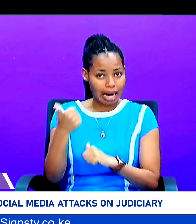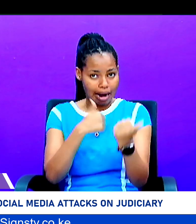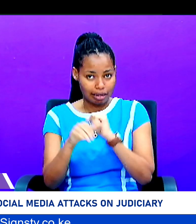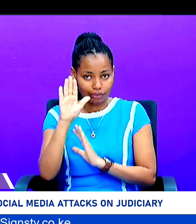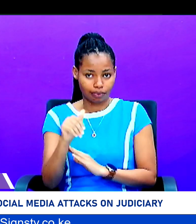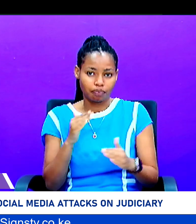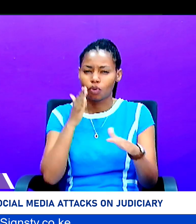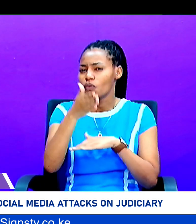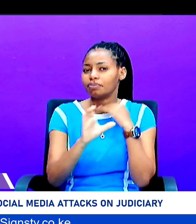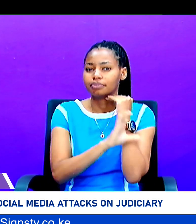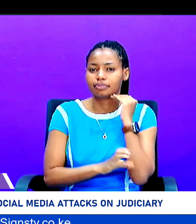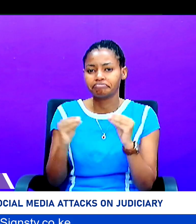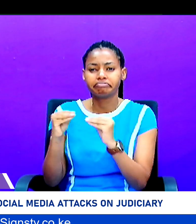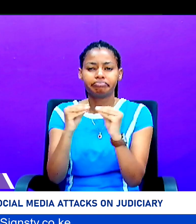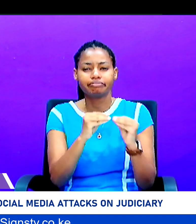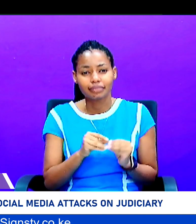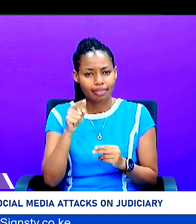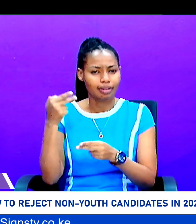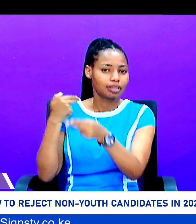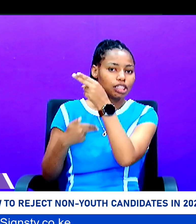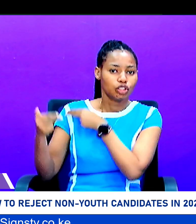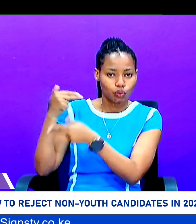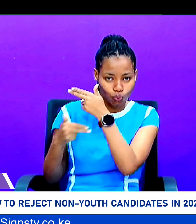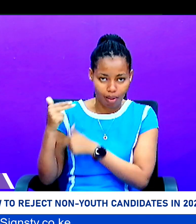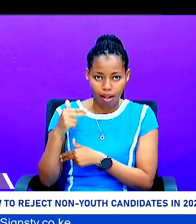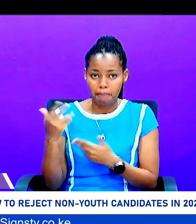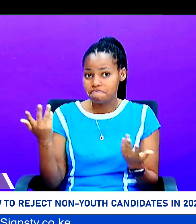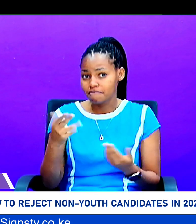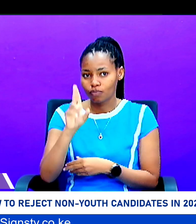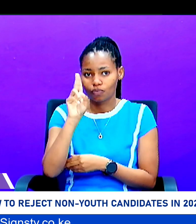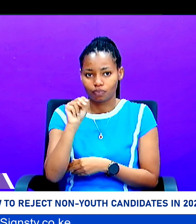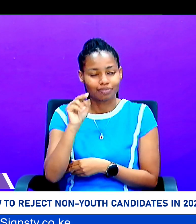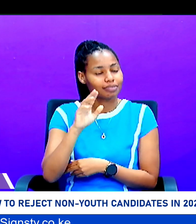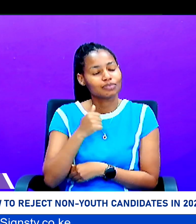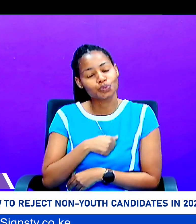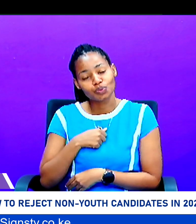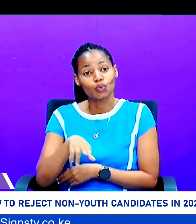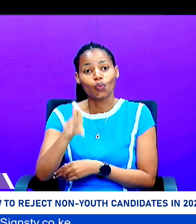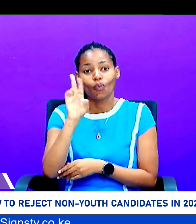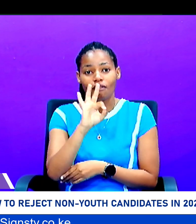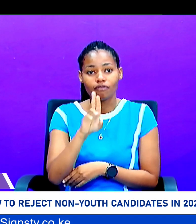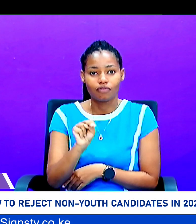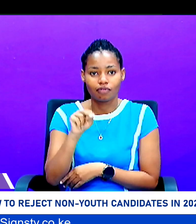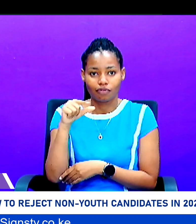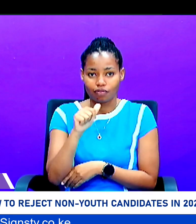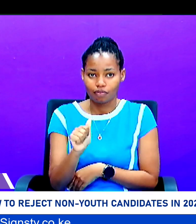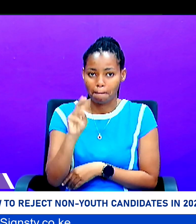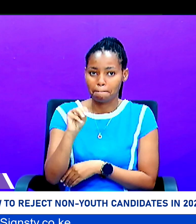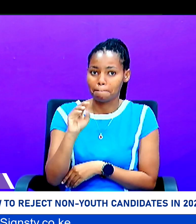A coalition of young activists from across the country converged at the historic Ufungamano Hall in